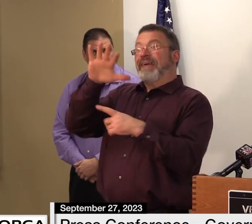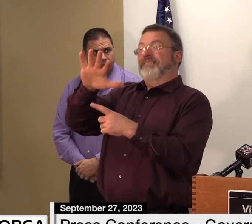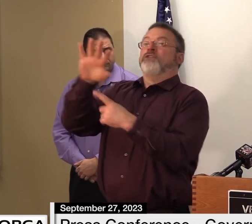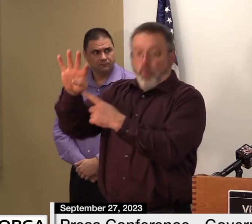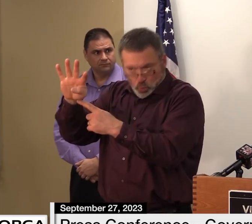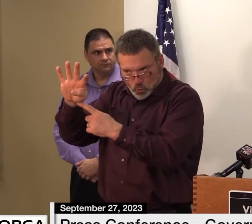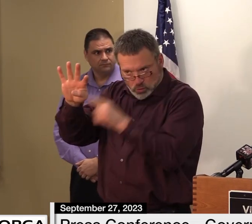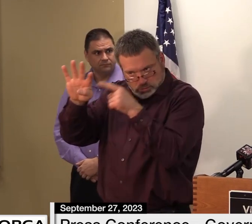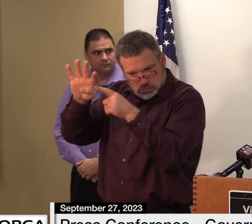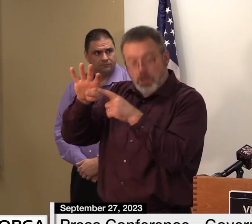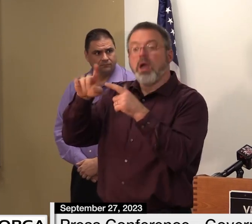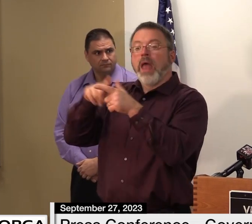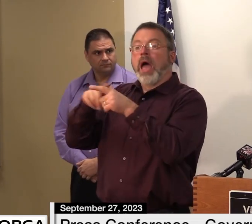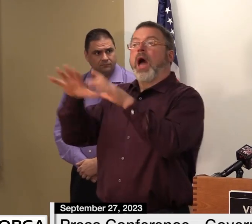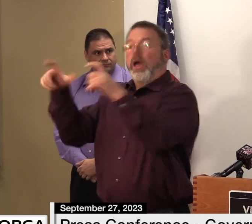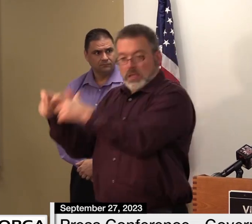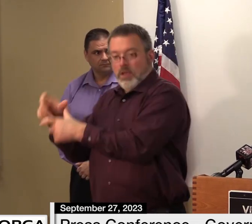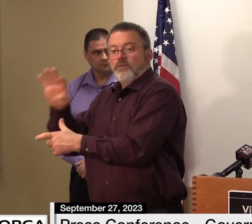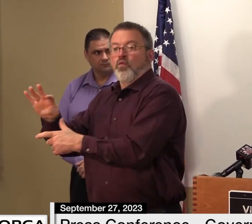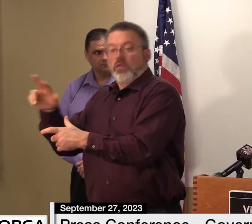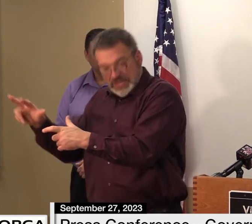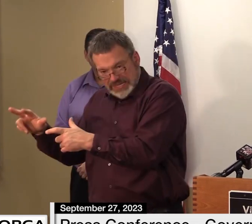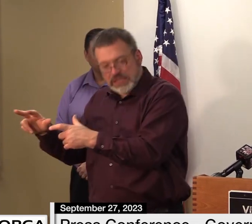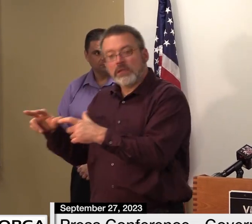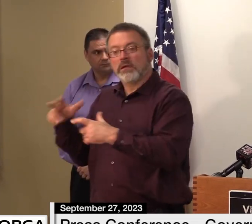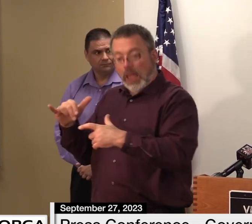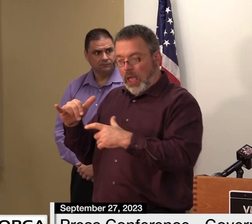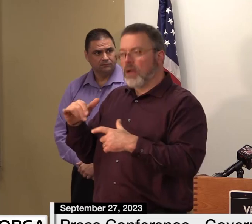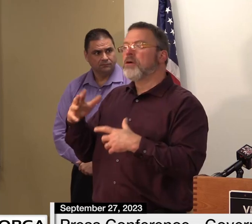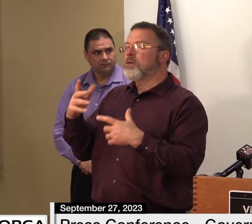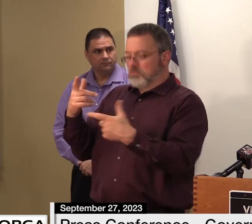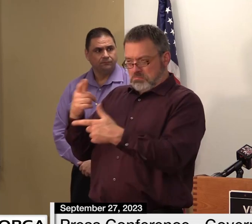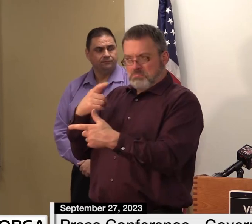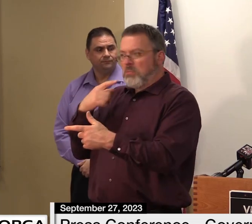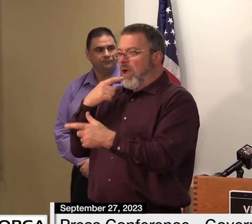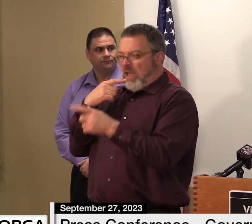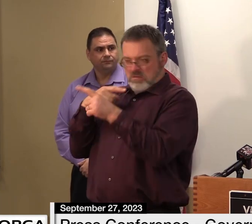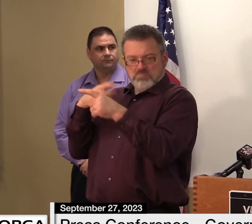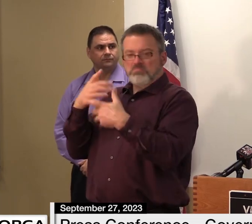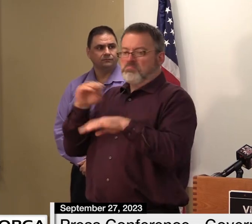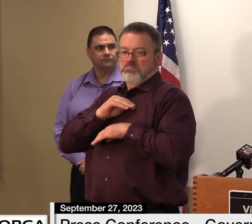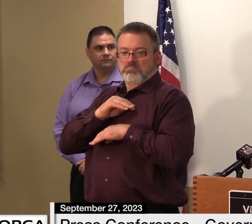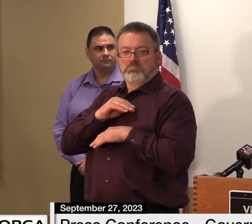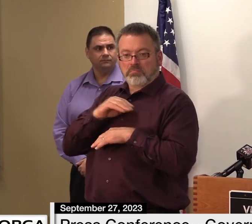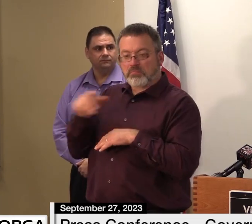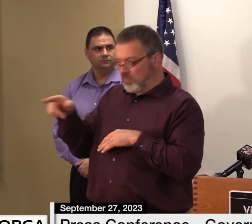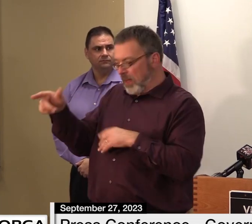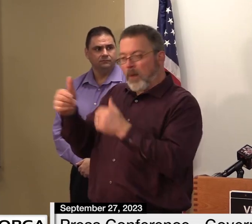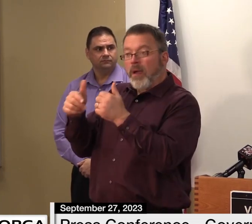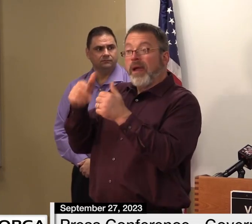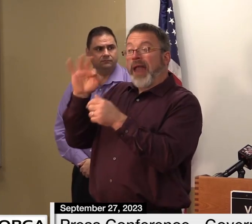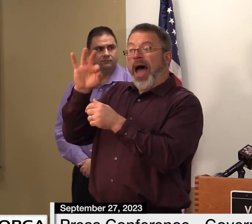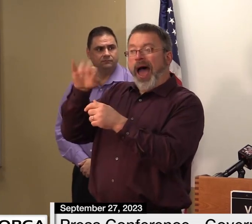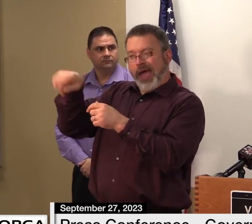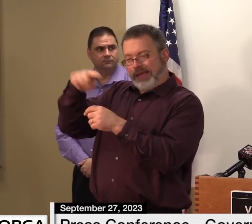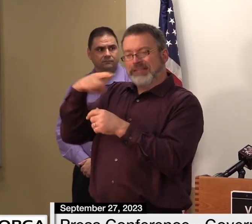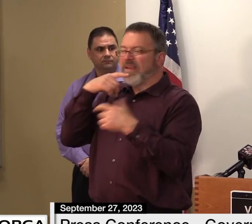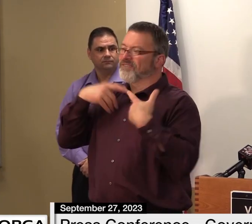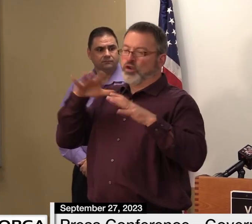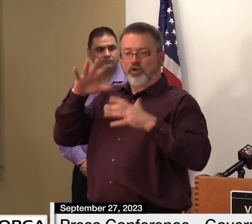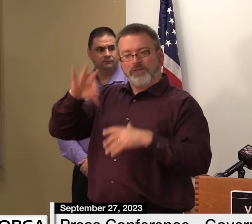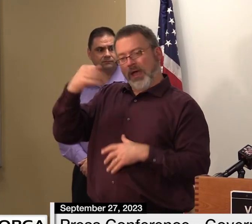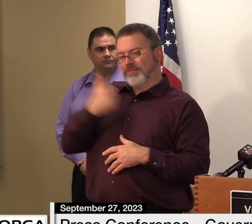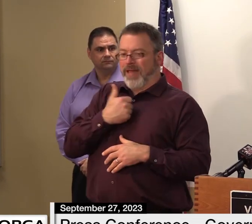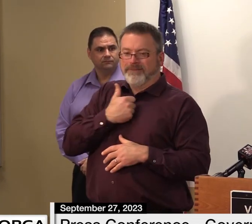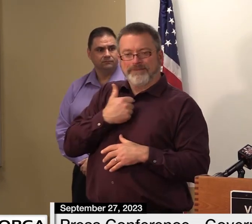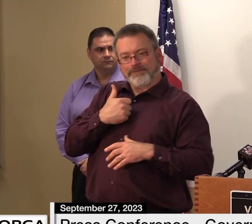when they call us and say, hey, I no longer want to be in the direct housing, I found a rental place that's gonna work for me, or I've made